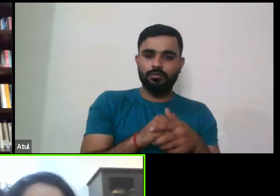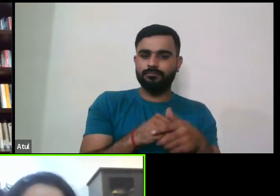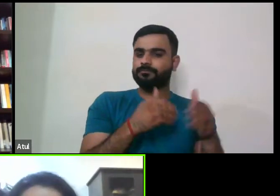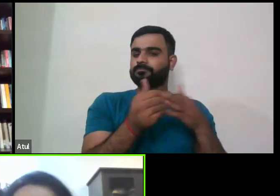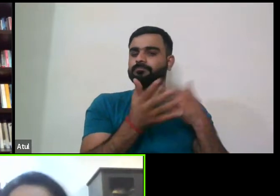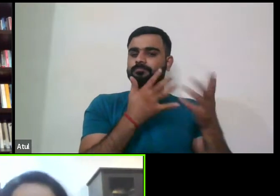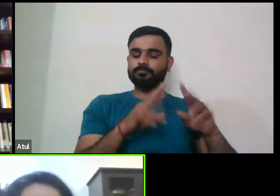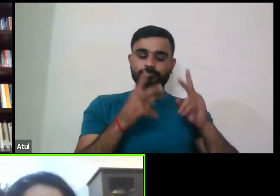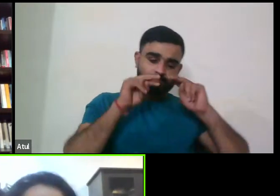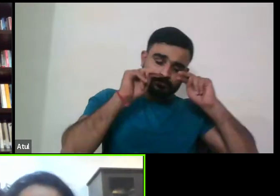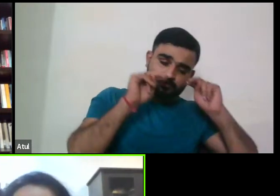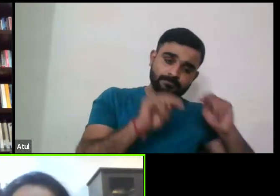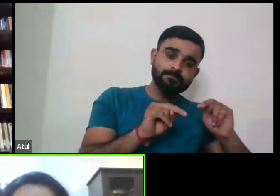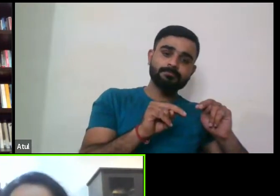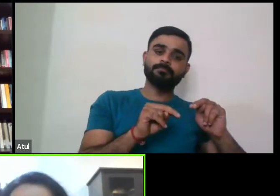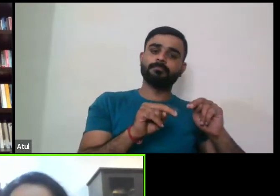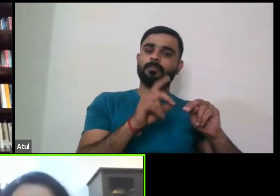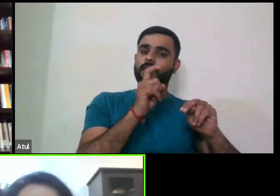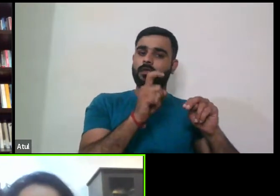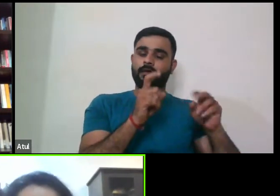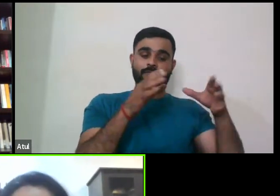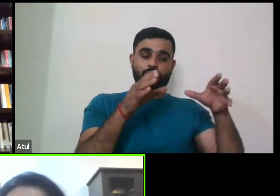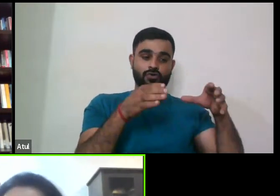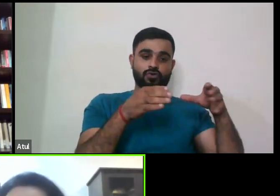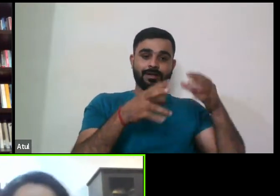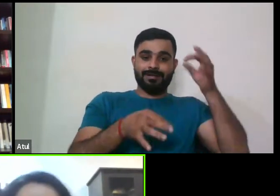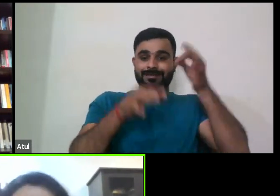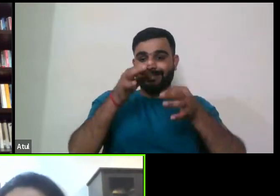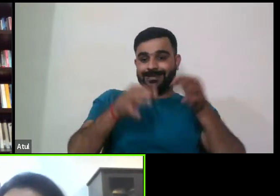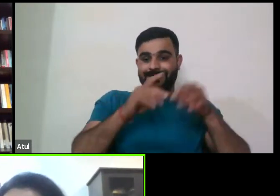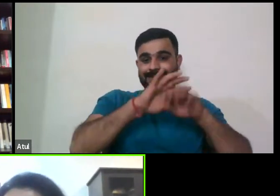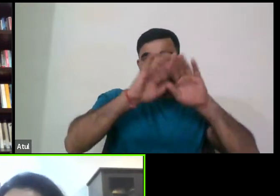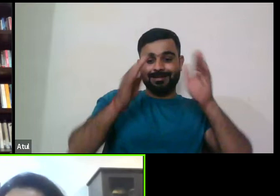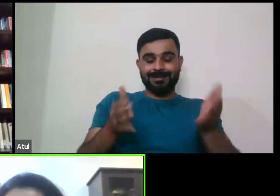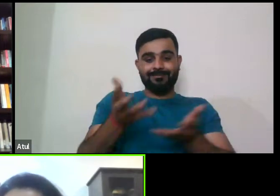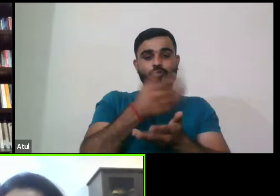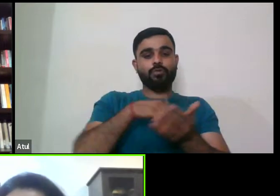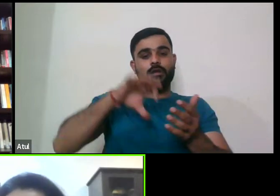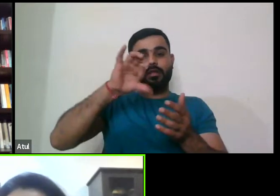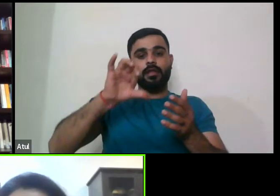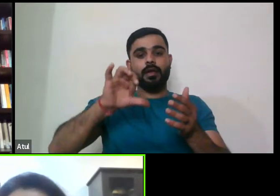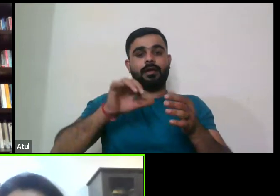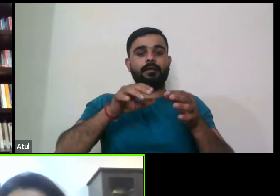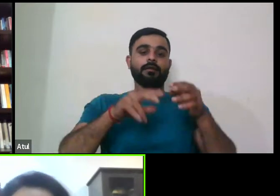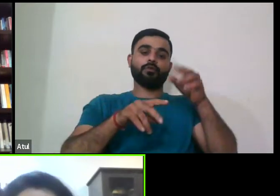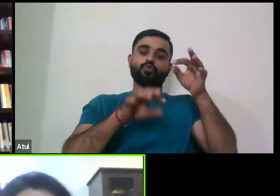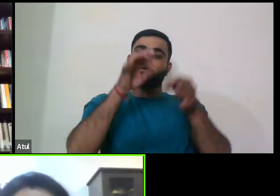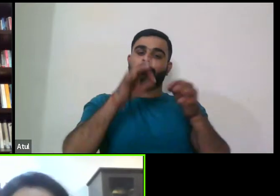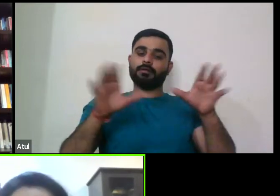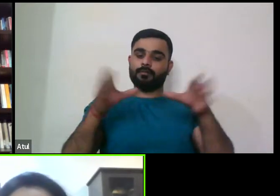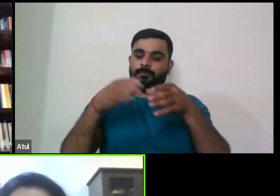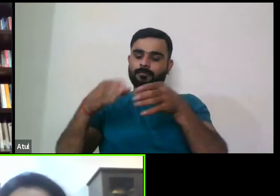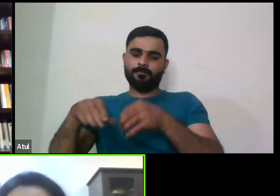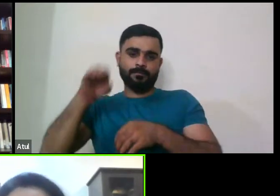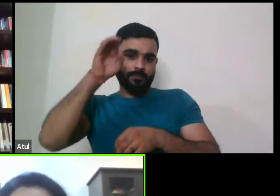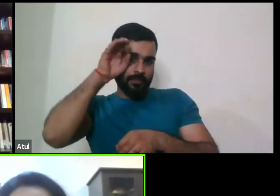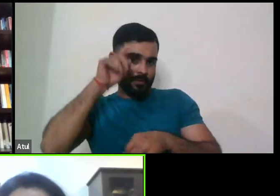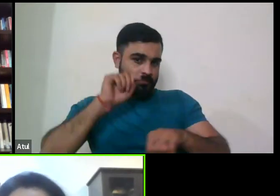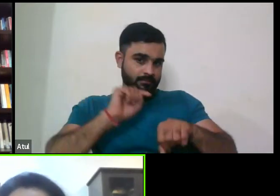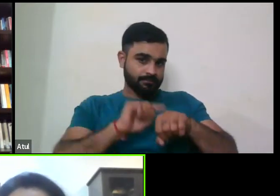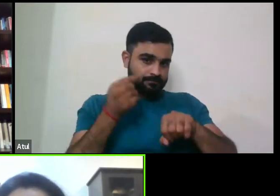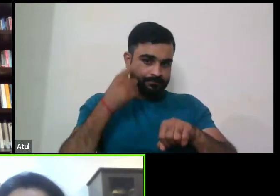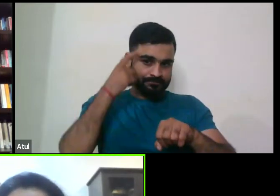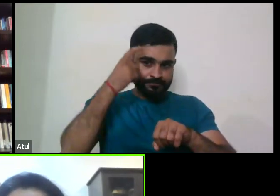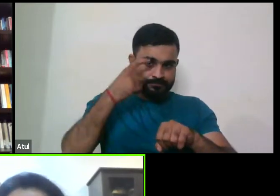matters which requires, seven judge benches, 9 judge benches? Have you had the opportunity to